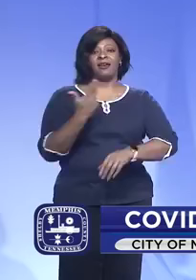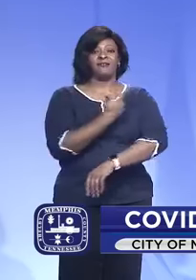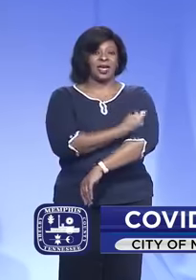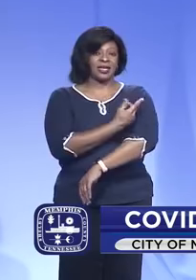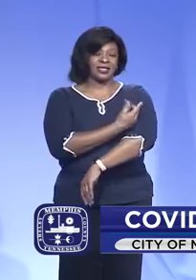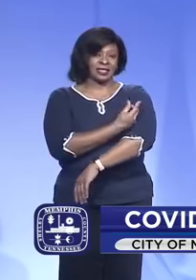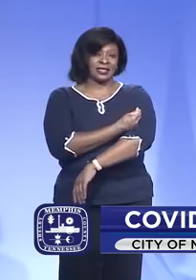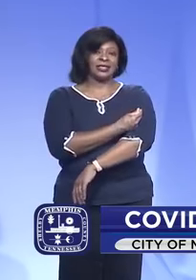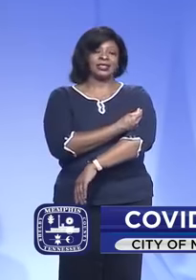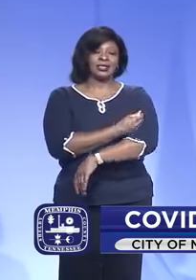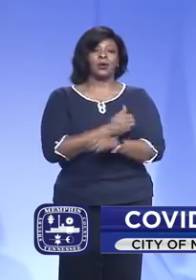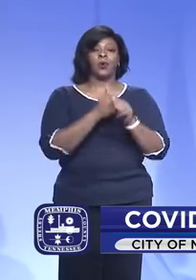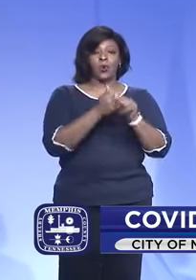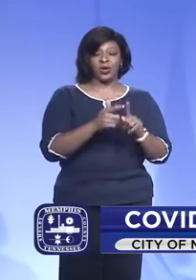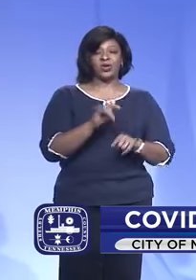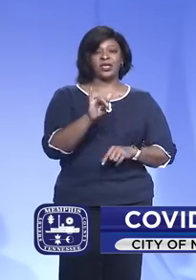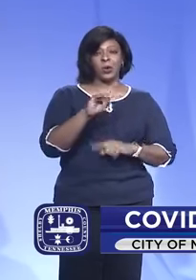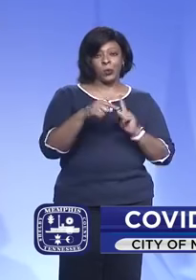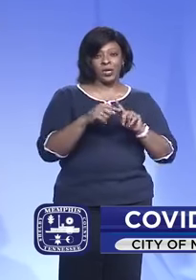vaccine accordingly.